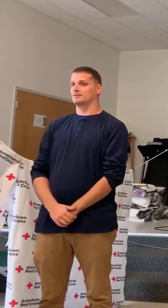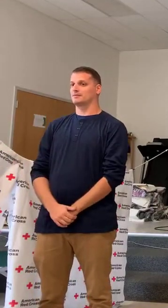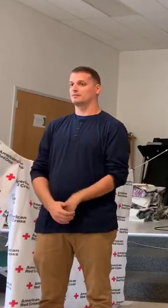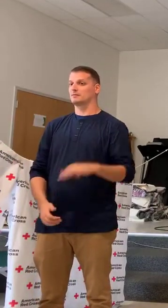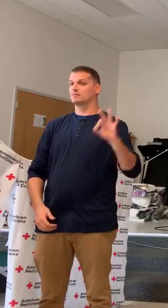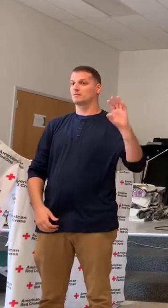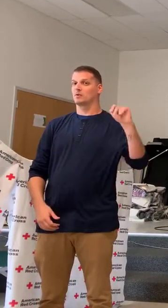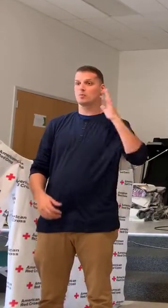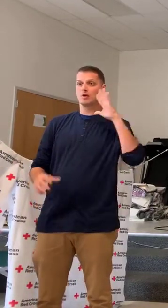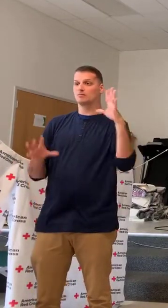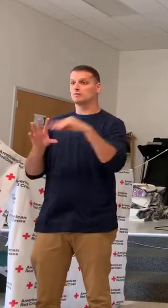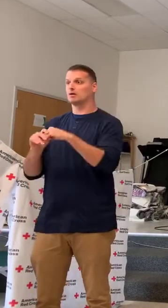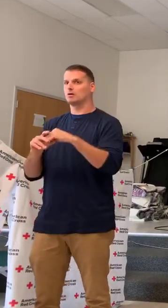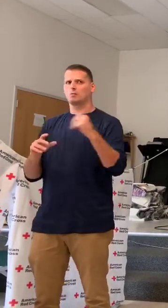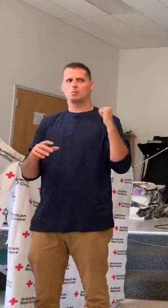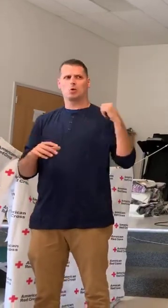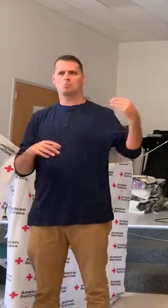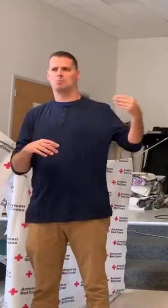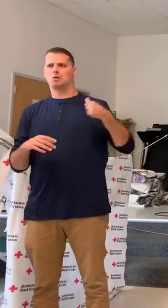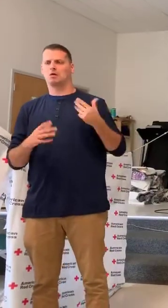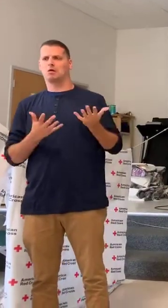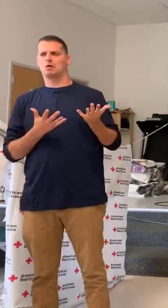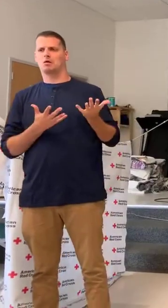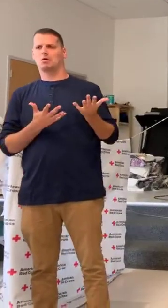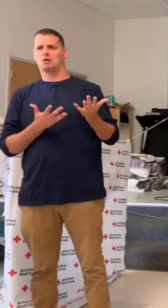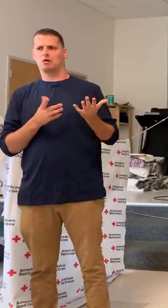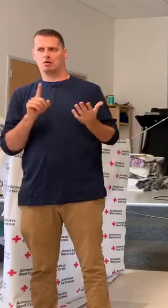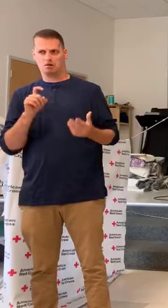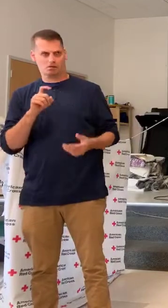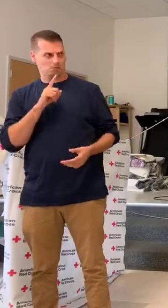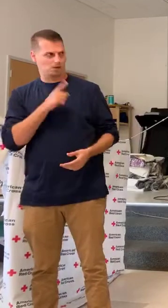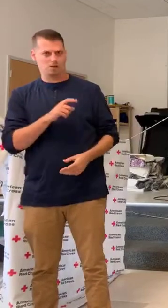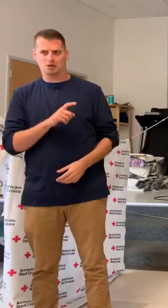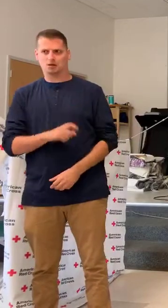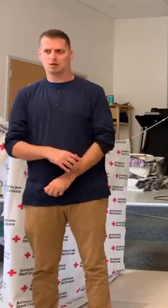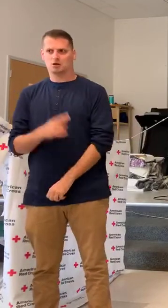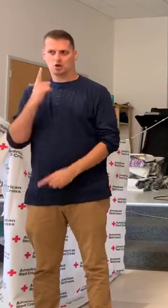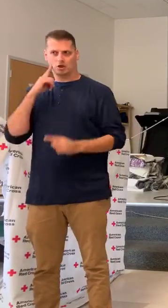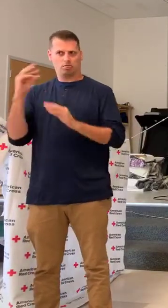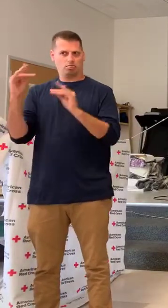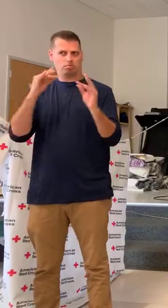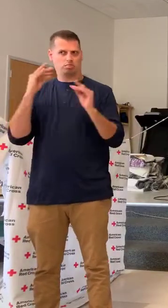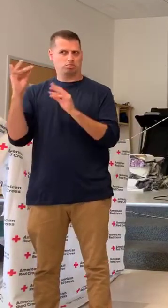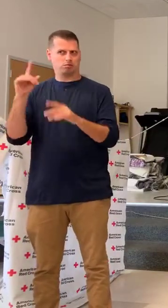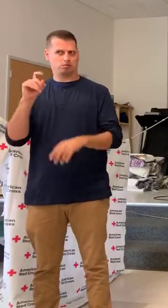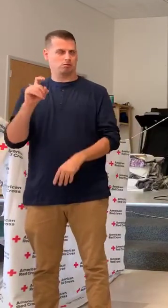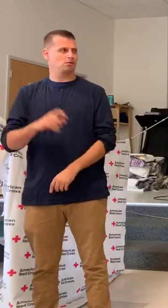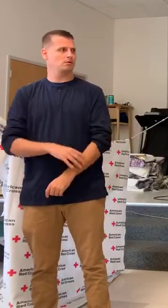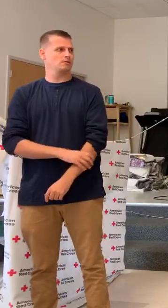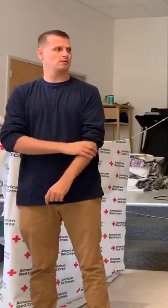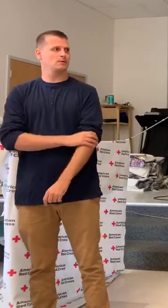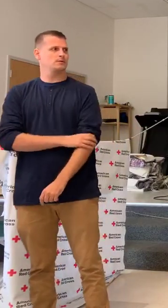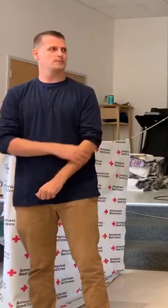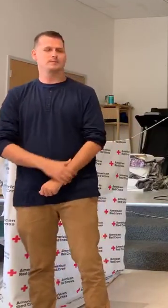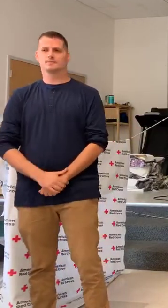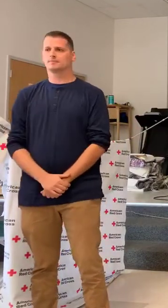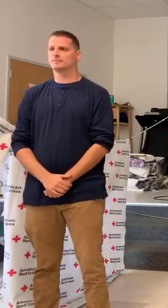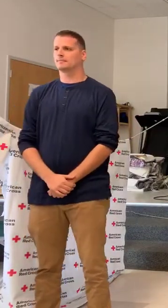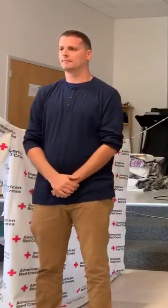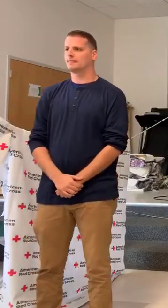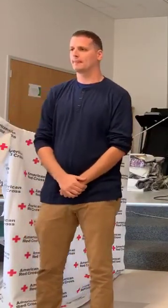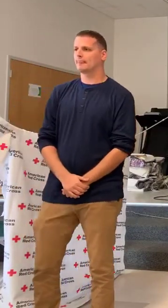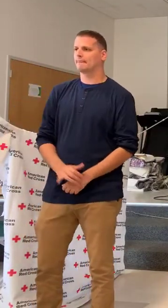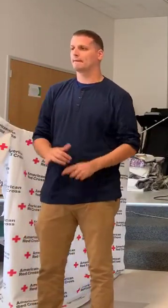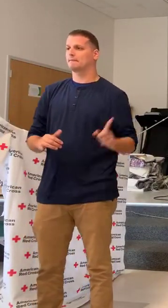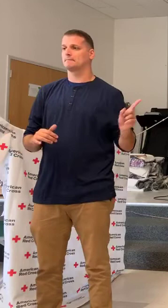I'm sure the preliminary answer depends on what category you fall under of insurance and what have you. Right. So we're going to have folks come up here hopefully